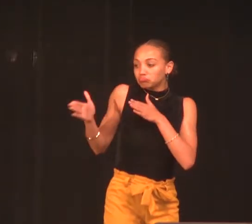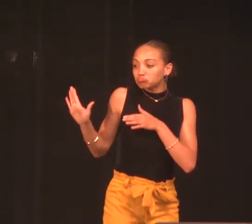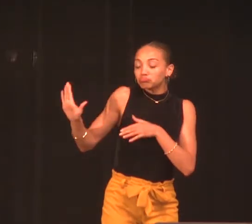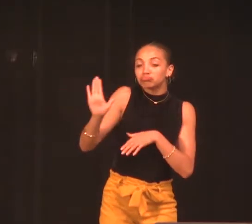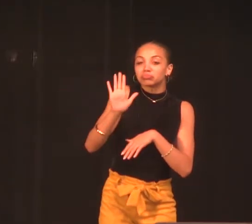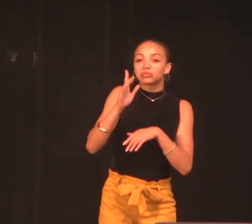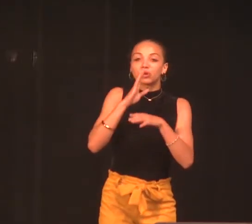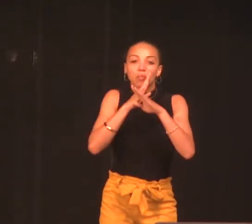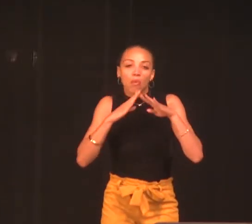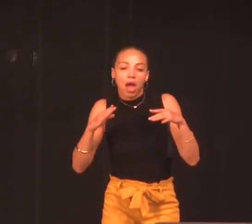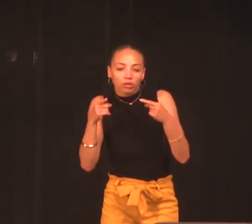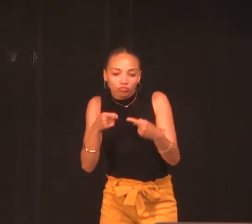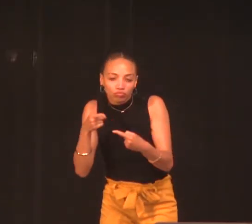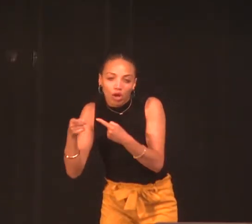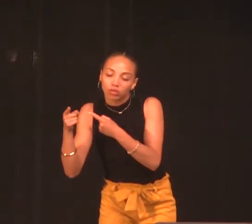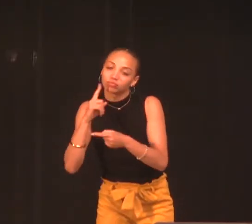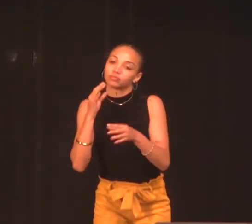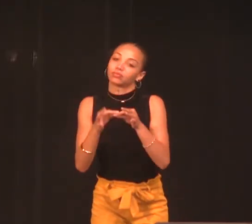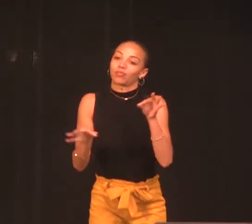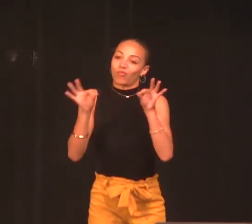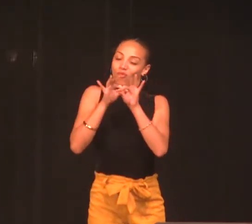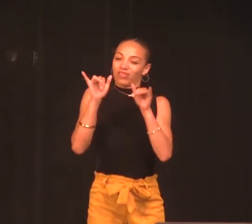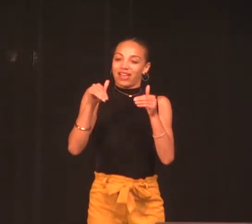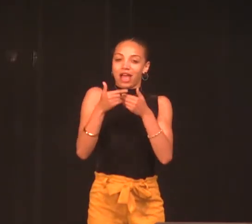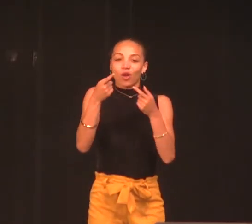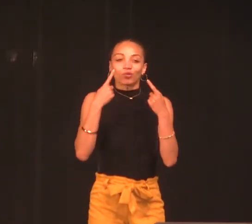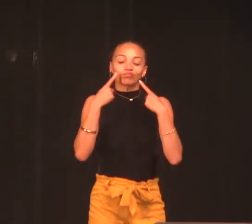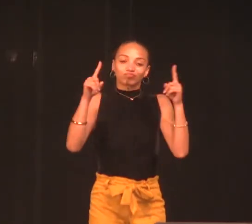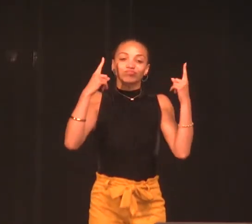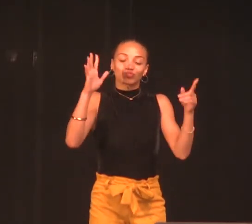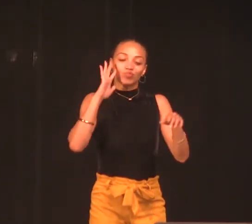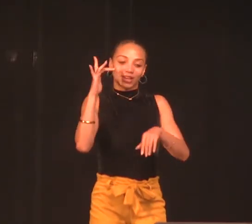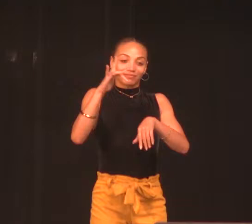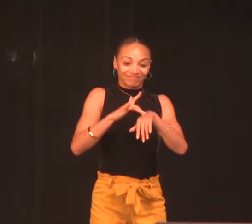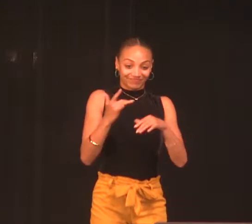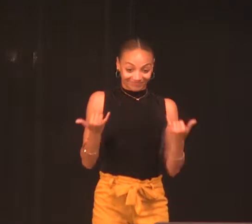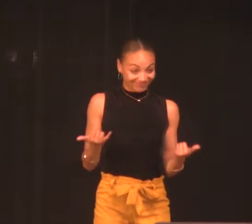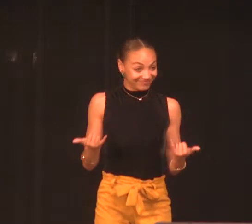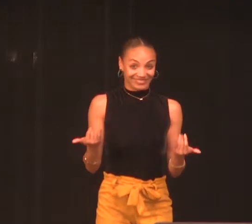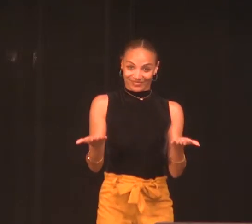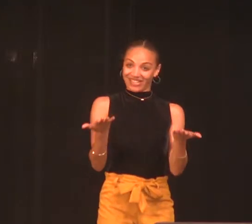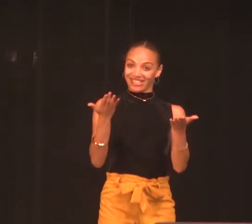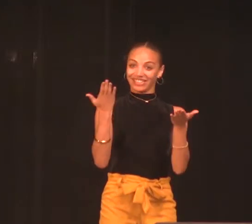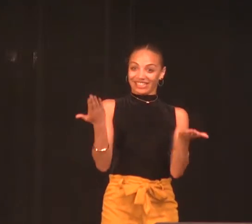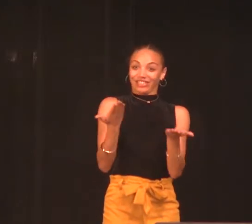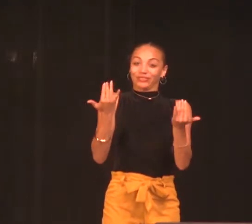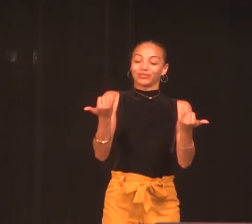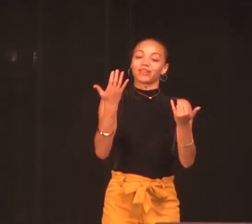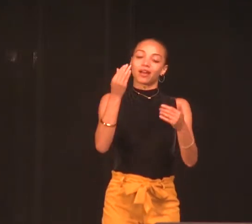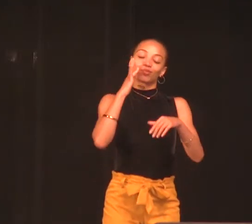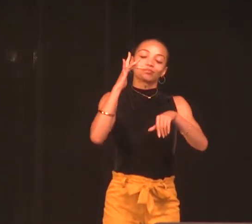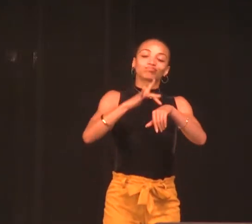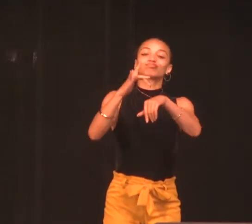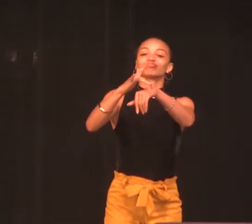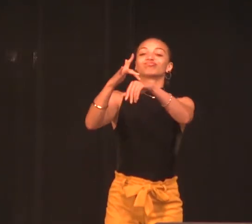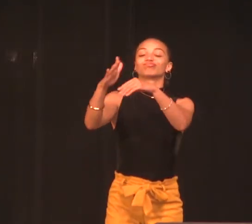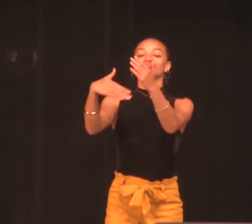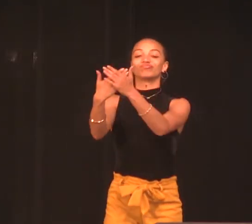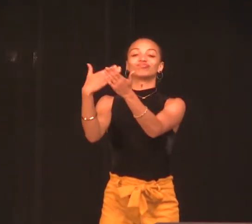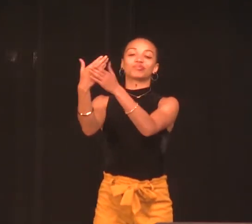other and support each other during those quiet struggles. That is how we continue to go along our journey and make